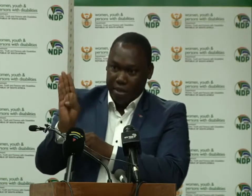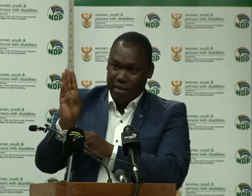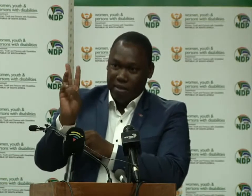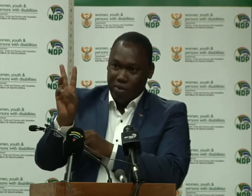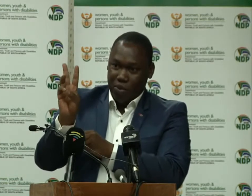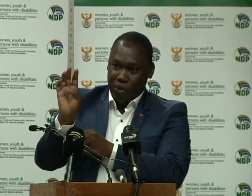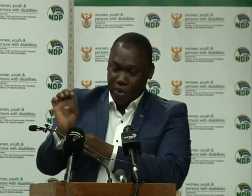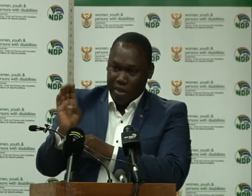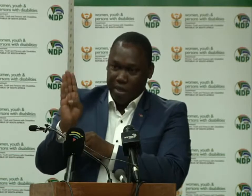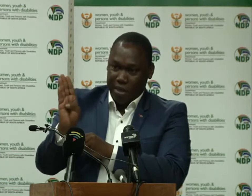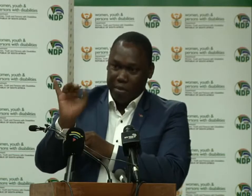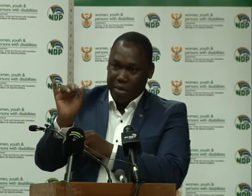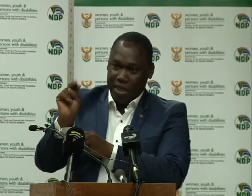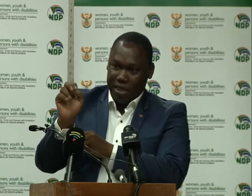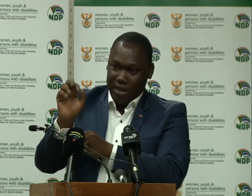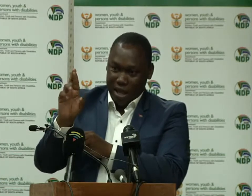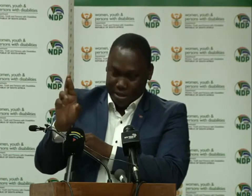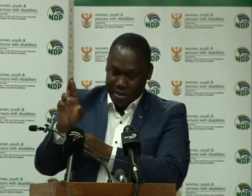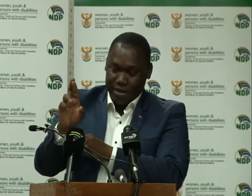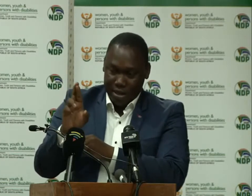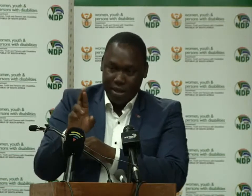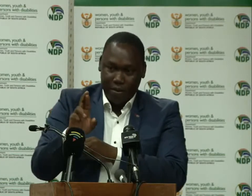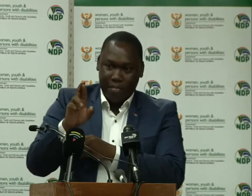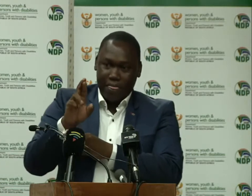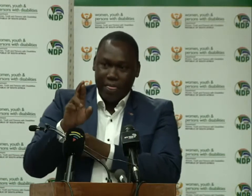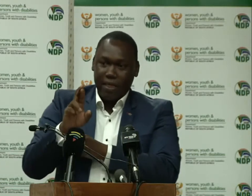sorry, interpreter's mistake. All right.